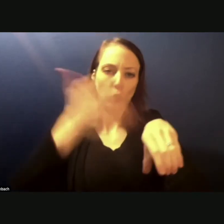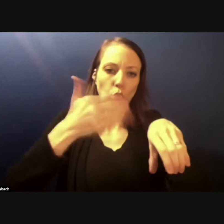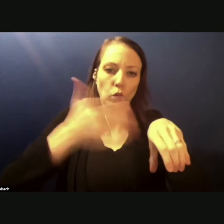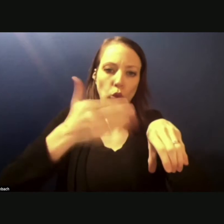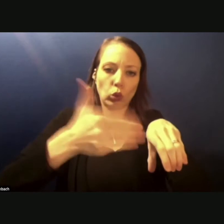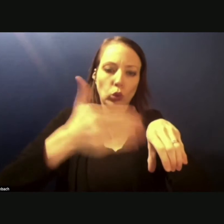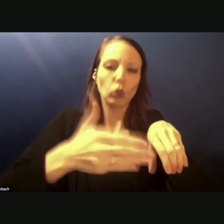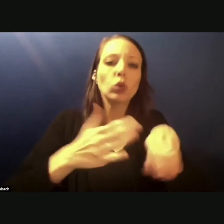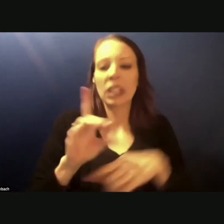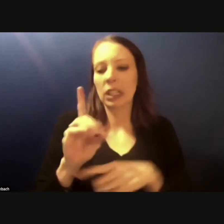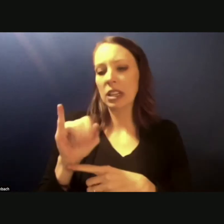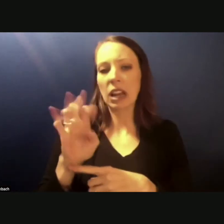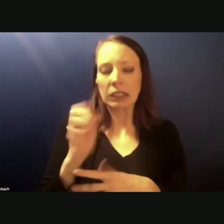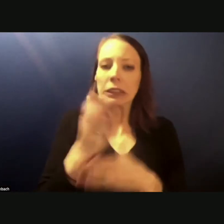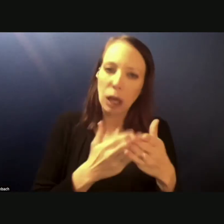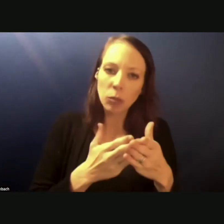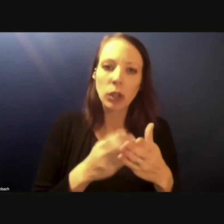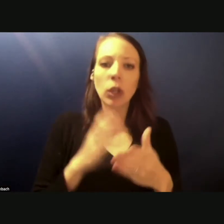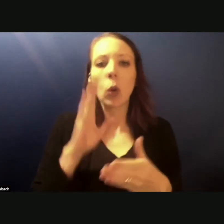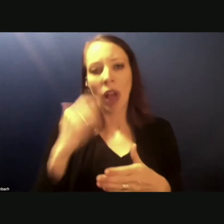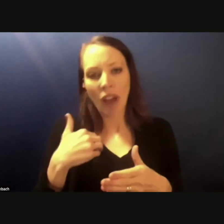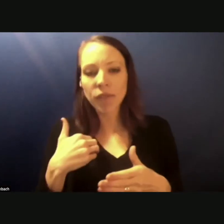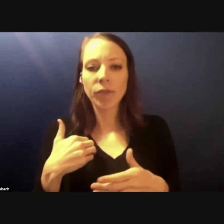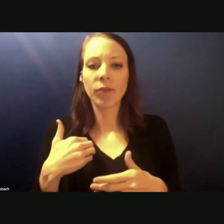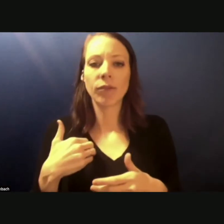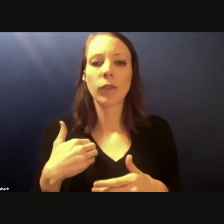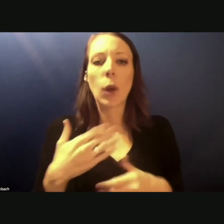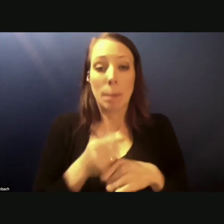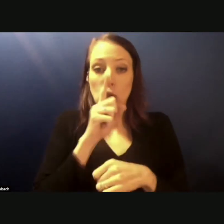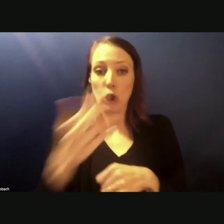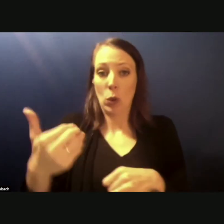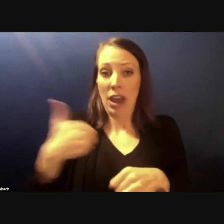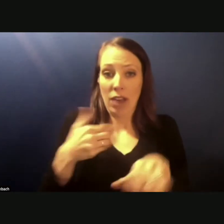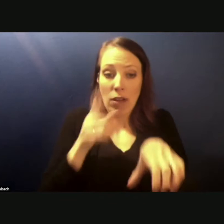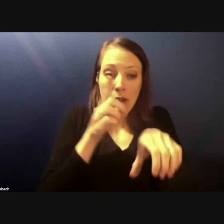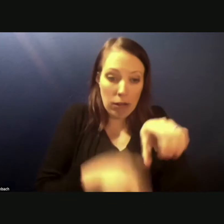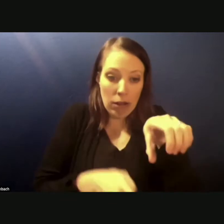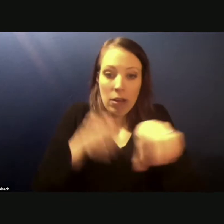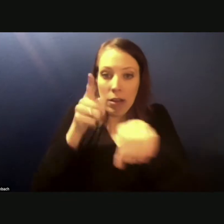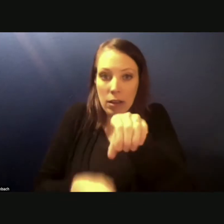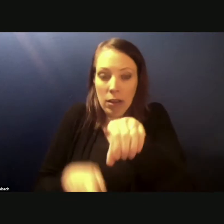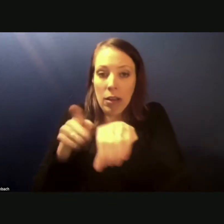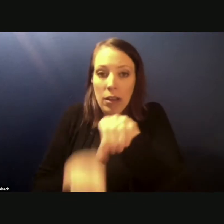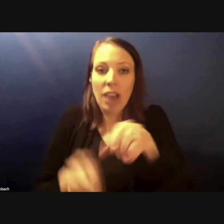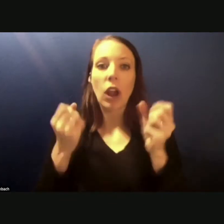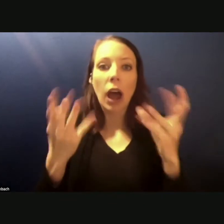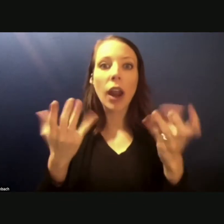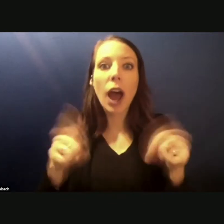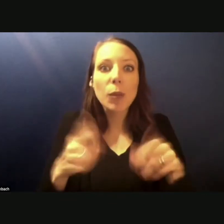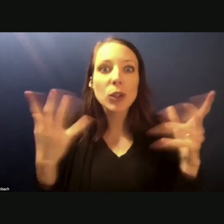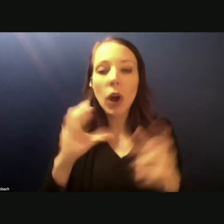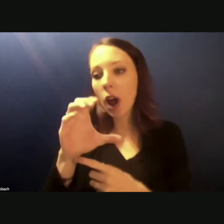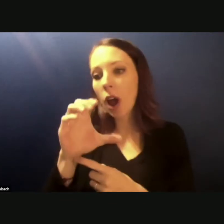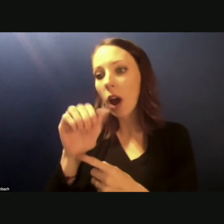But for the Brussels sprouts, you just want to have them and then you're gonna roast them. And they get a lot of caramelization. And in